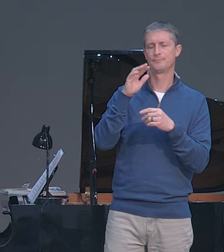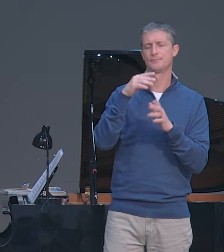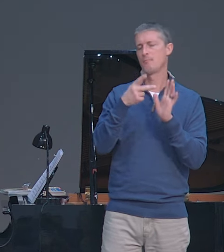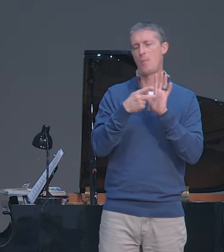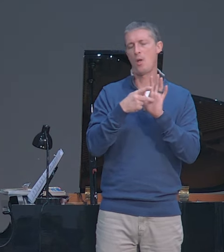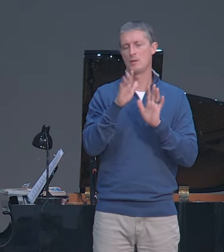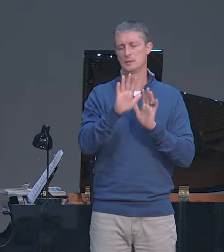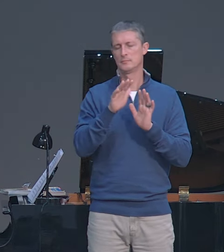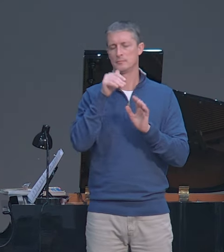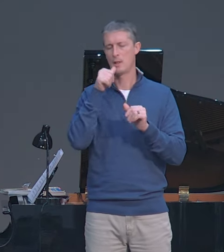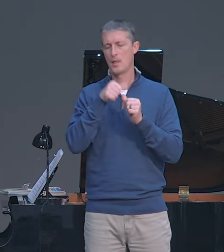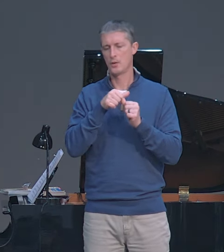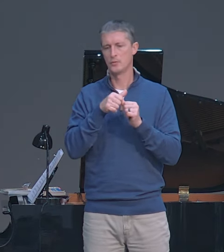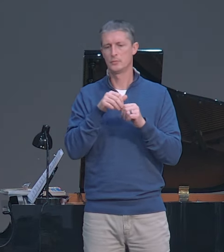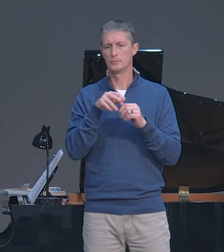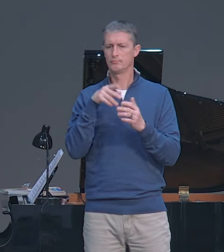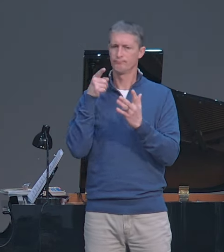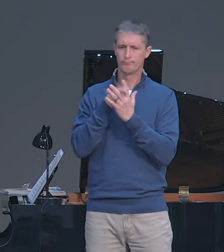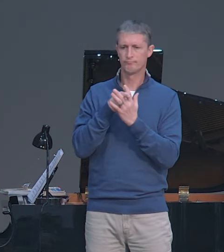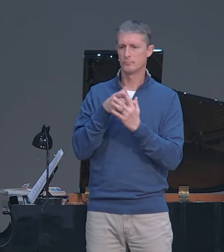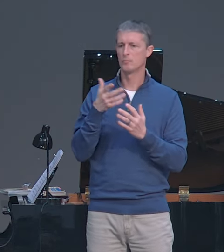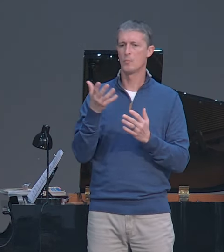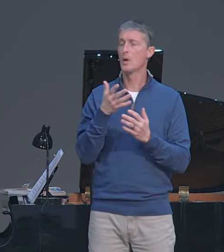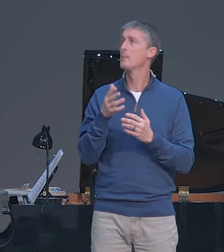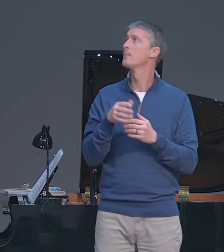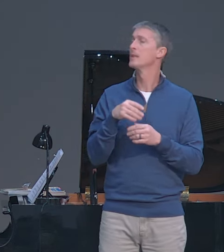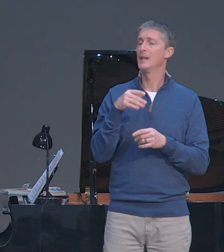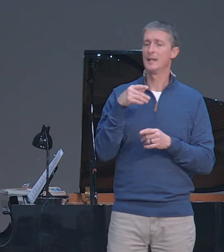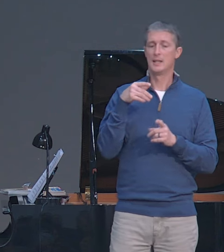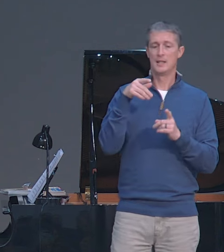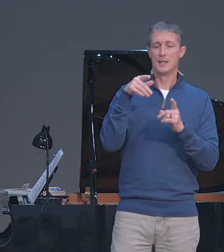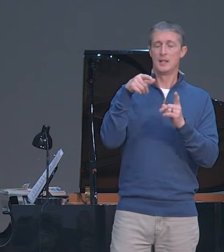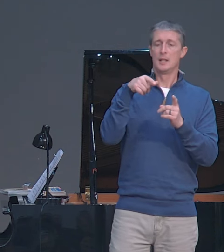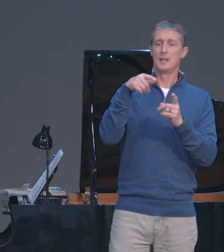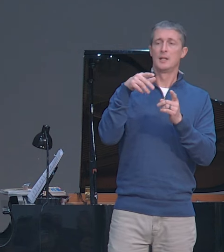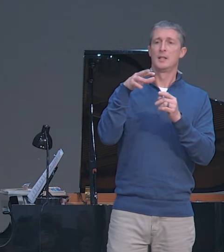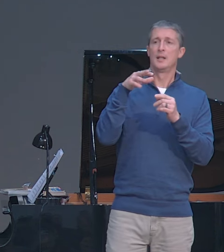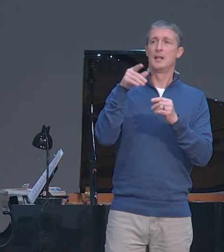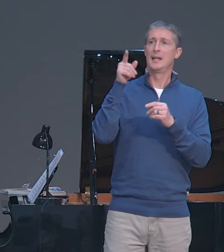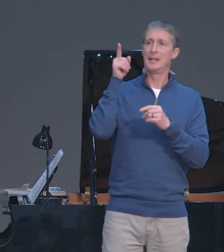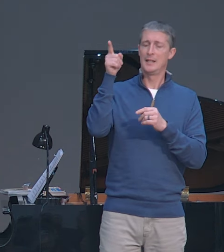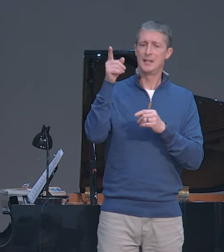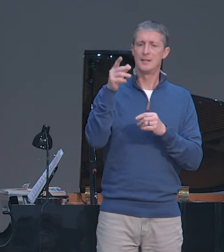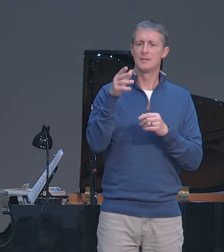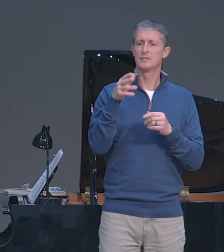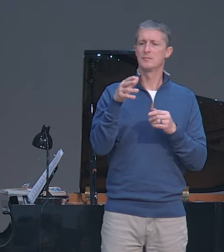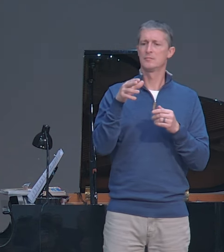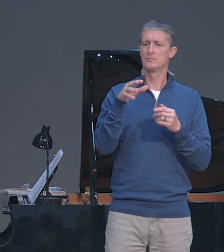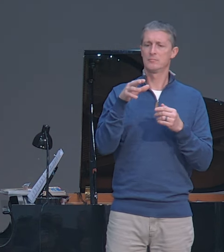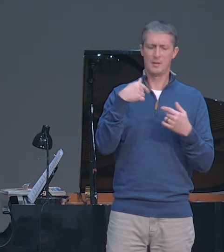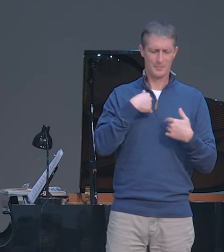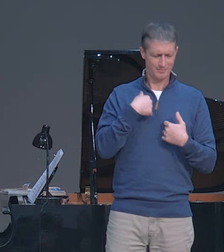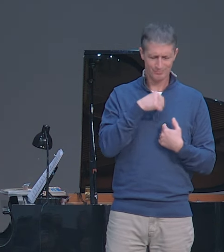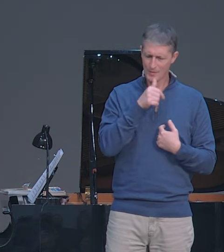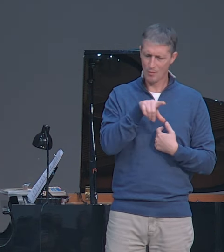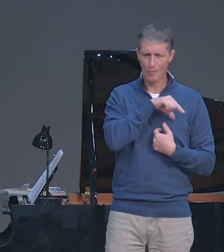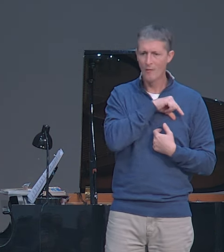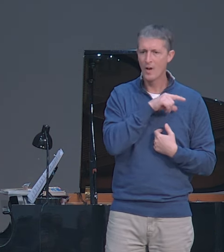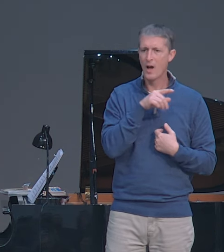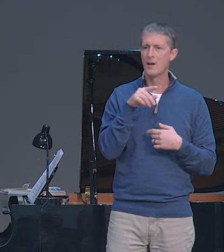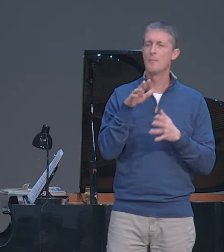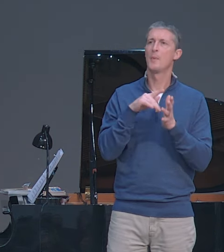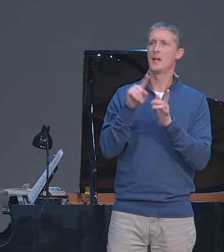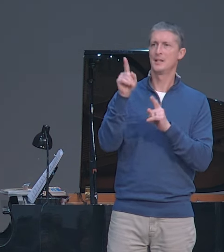us for our eternal inheritance and who delivered us from the power of darkness and who transferred us to the